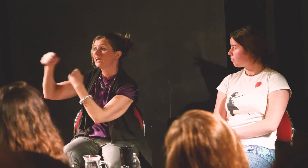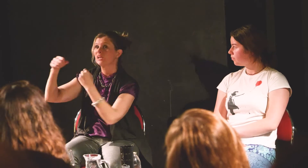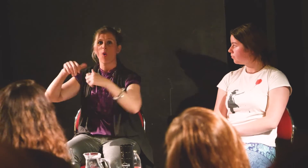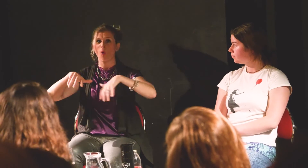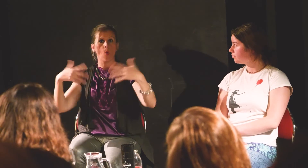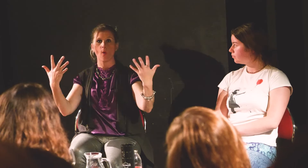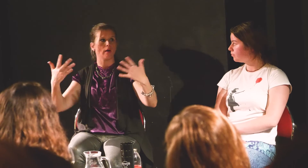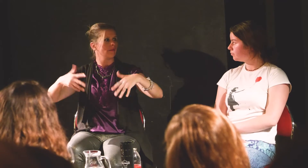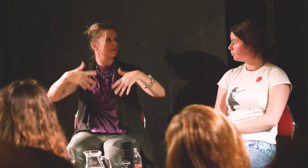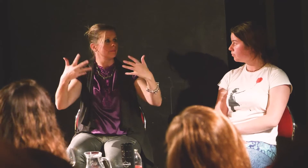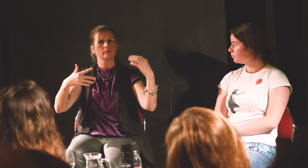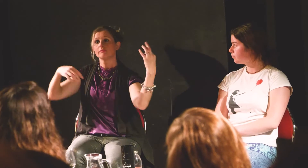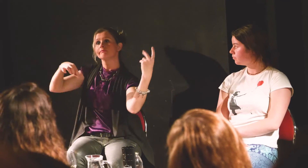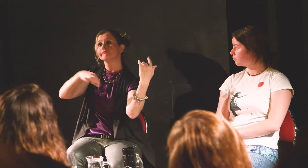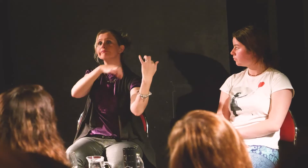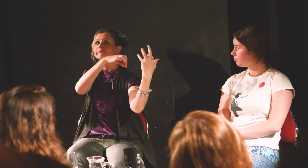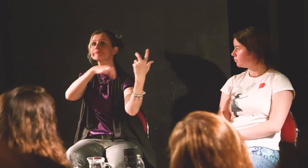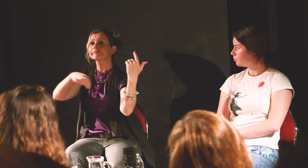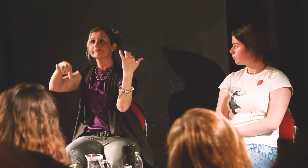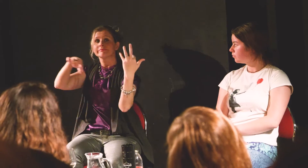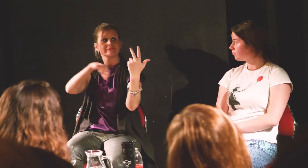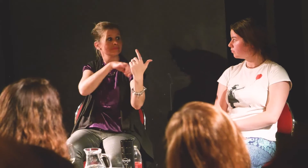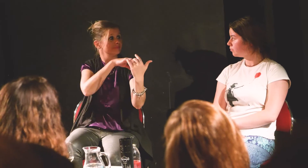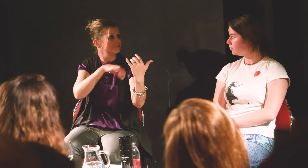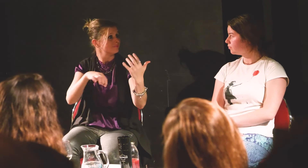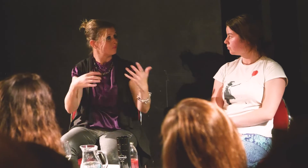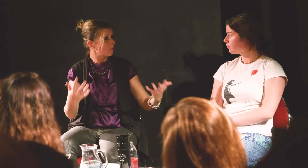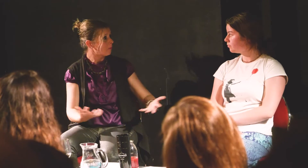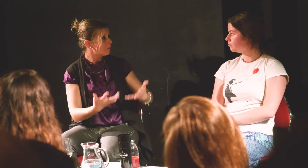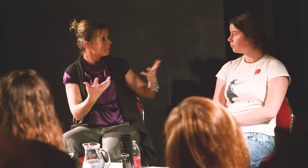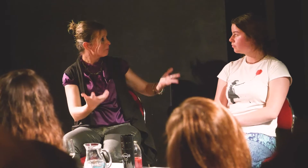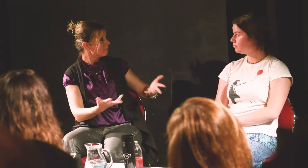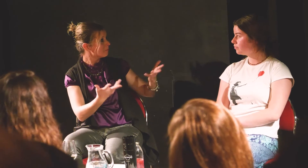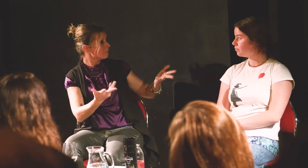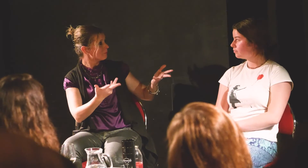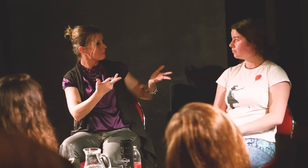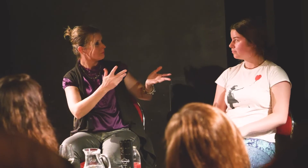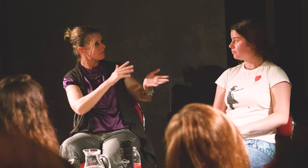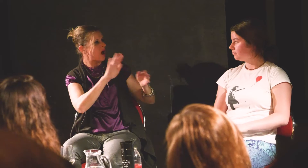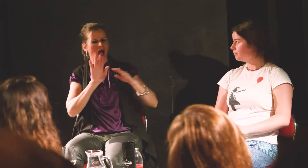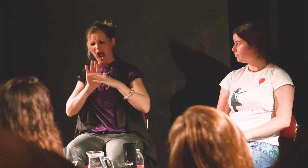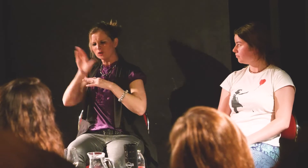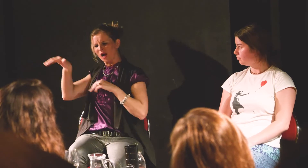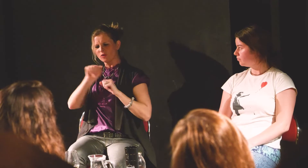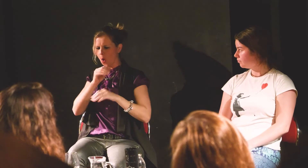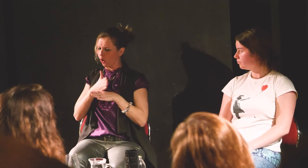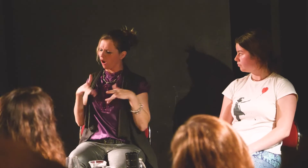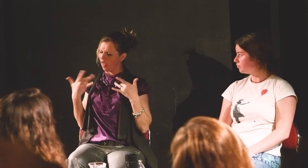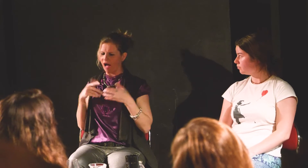maybe at the yoga class, boxing class, going to an orchestra.